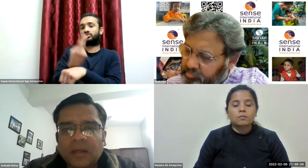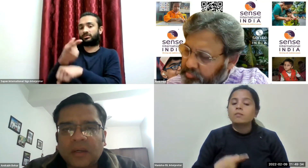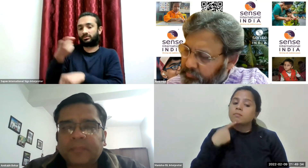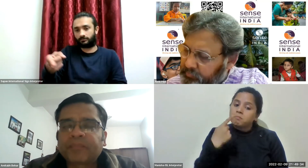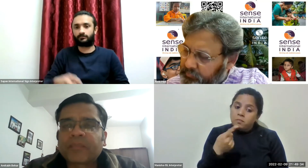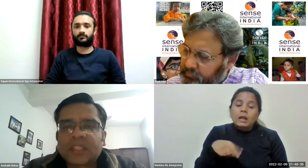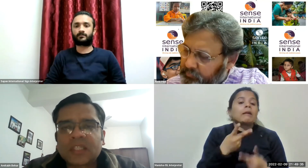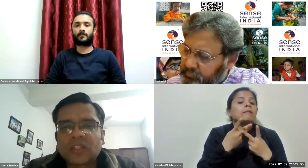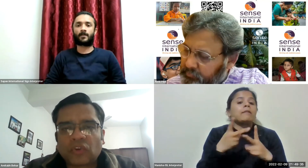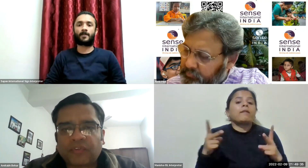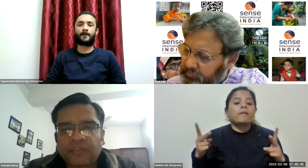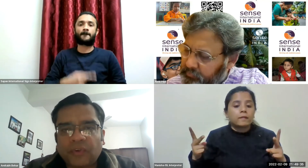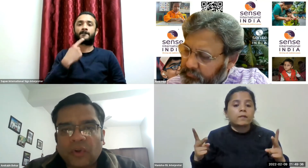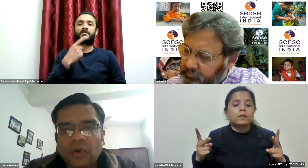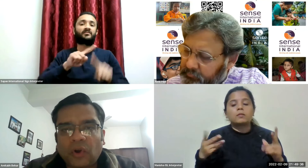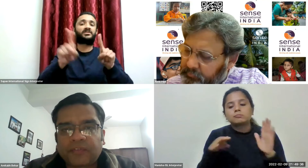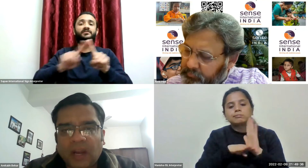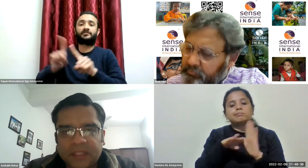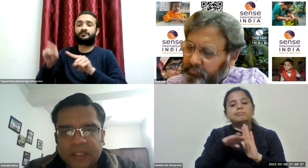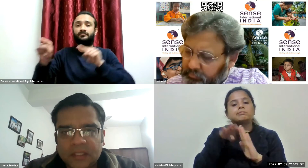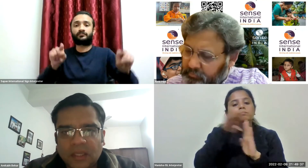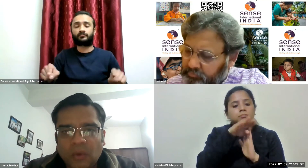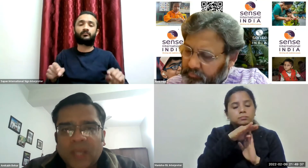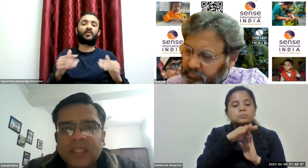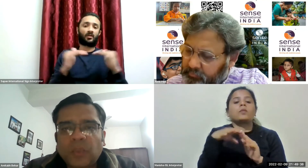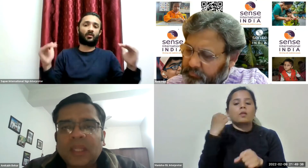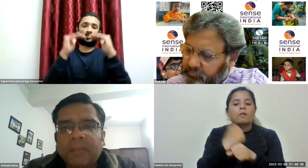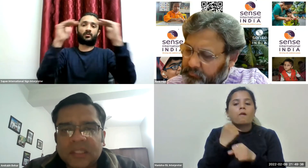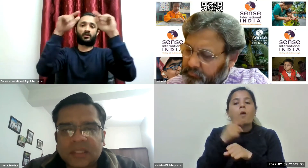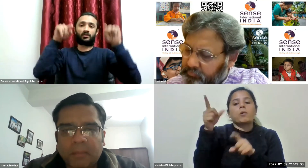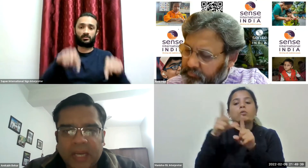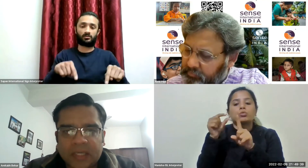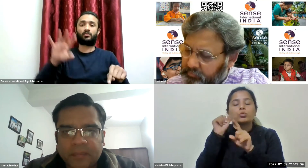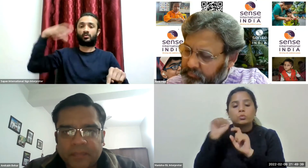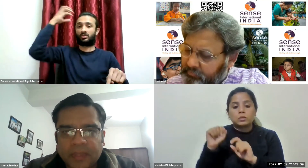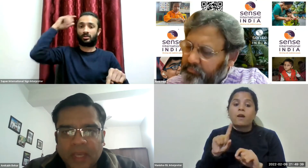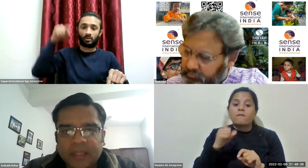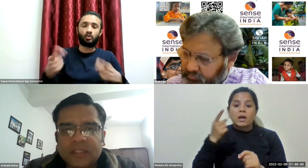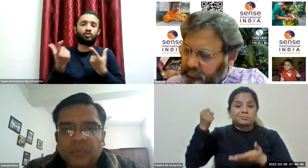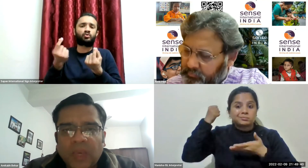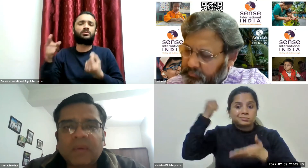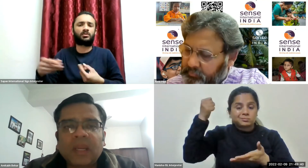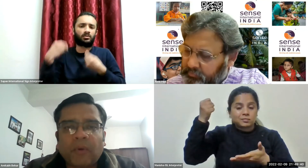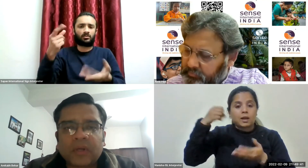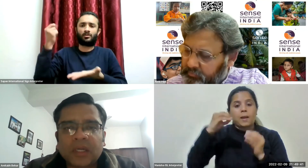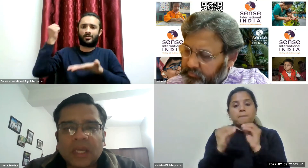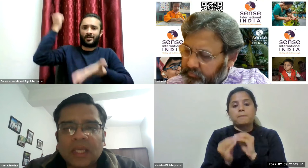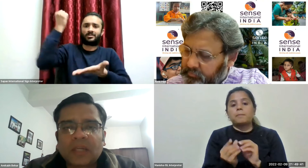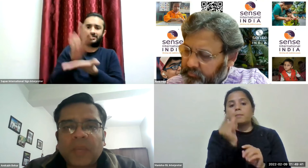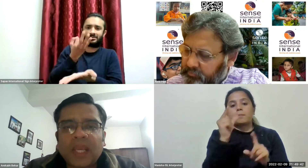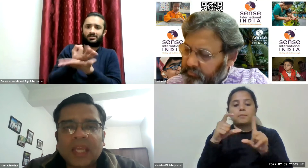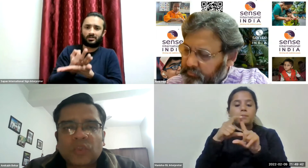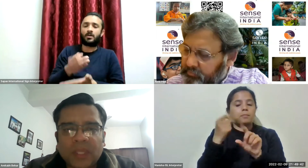different stages of governance. One is when the budgets are made. I think it's very, very